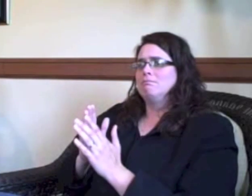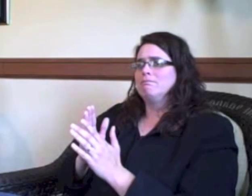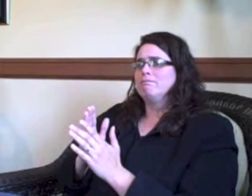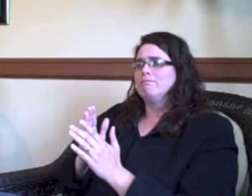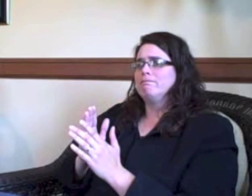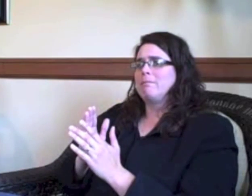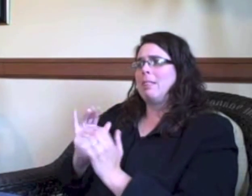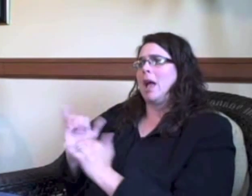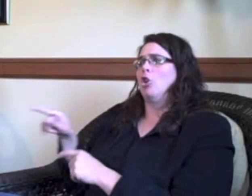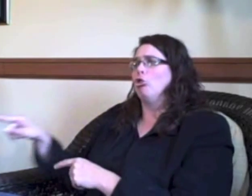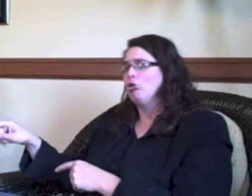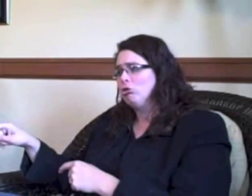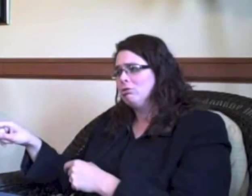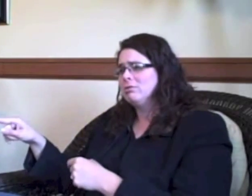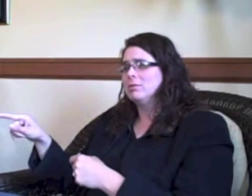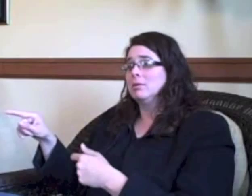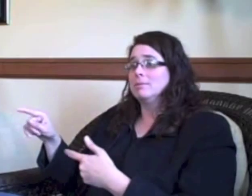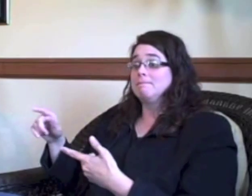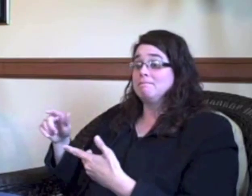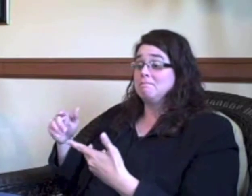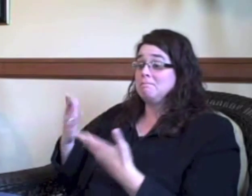to become more like her.